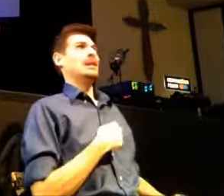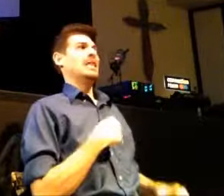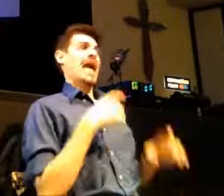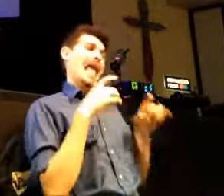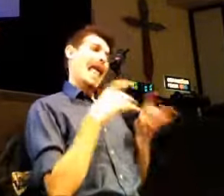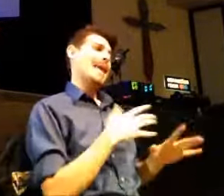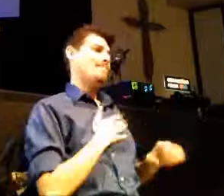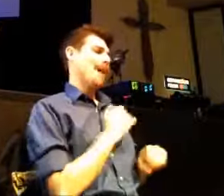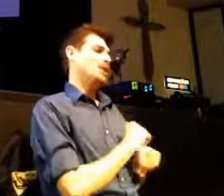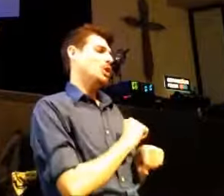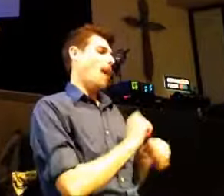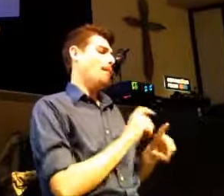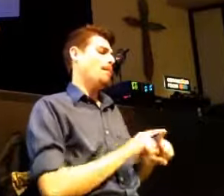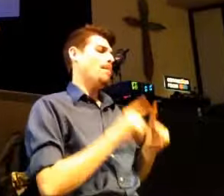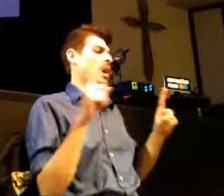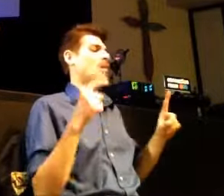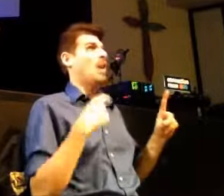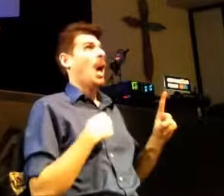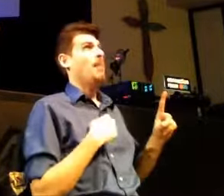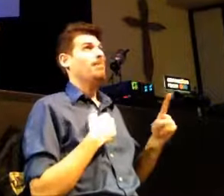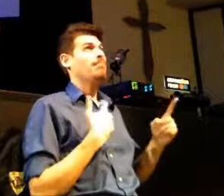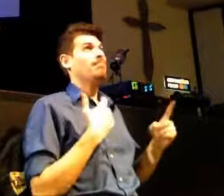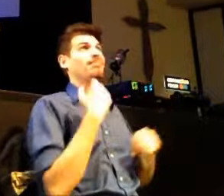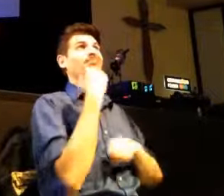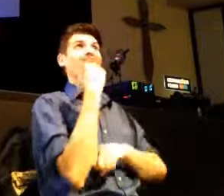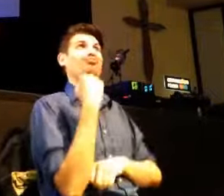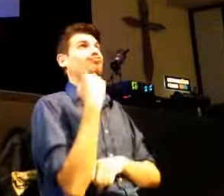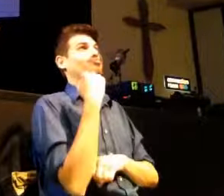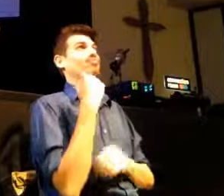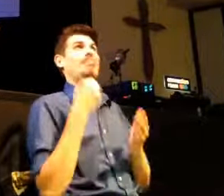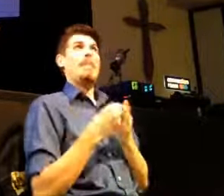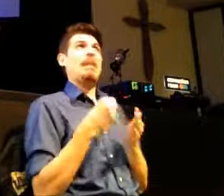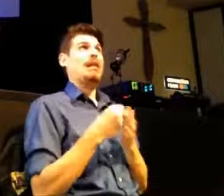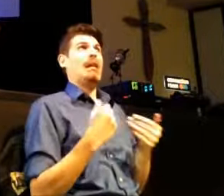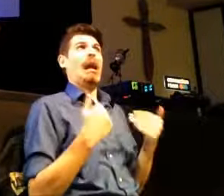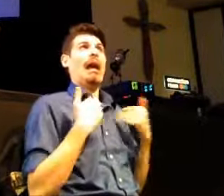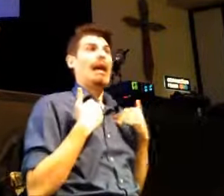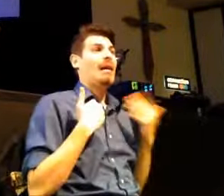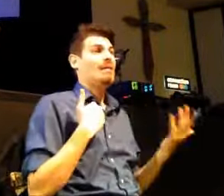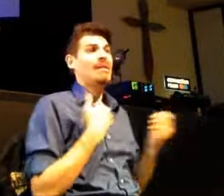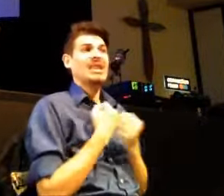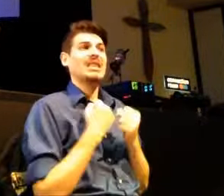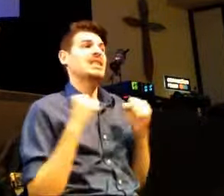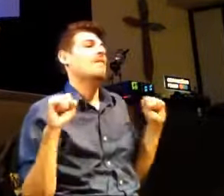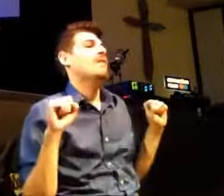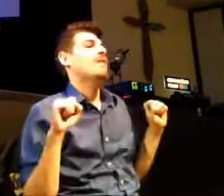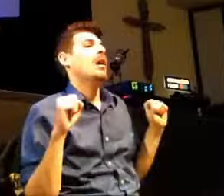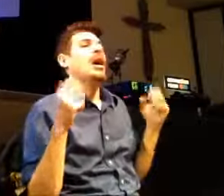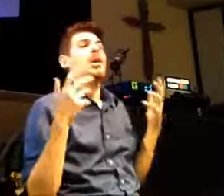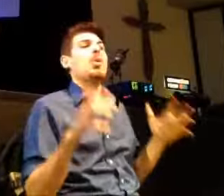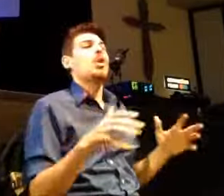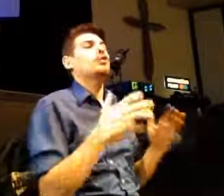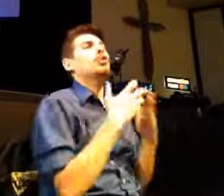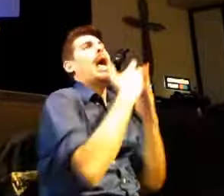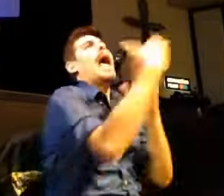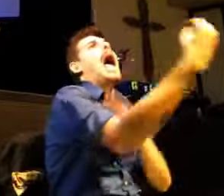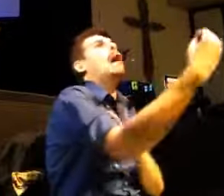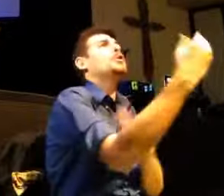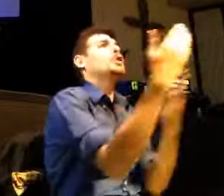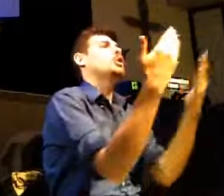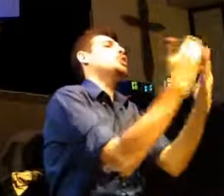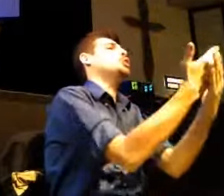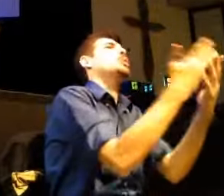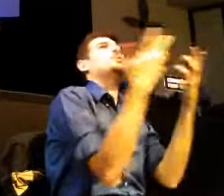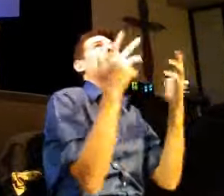This job is against everything that I am, but I don't want to risk going out there. Or maybe you're looking at something and you're saying,